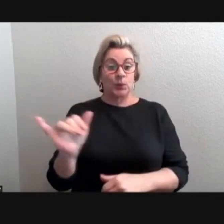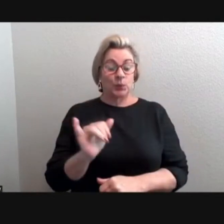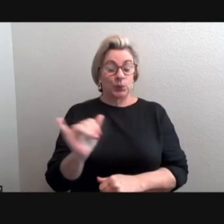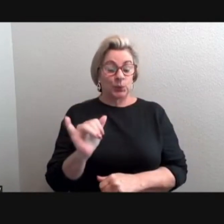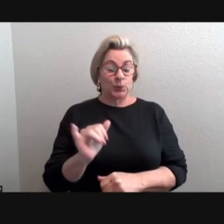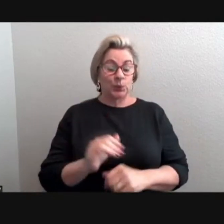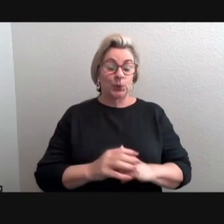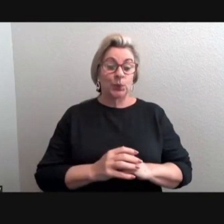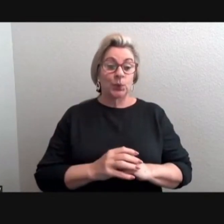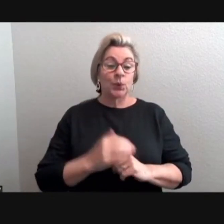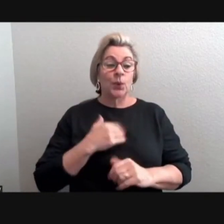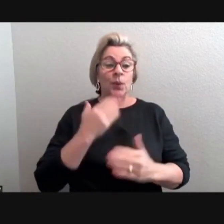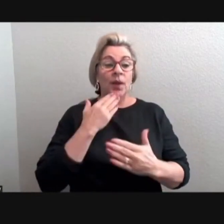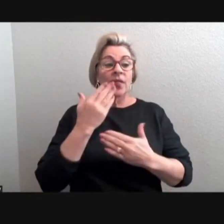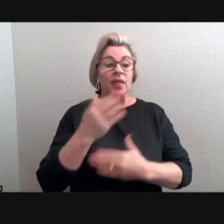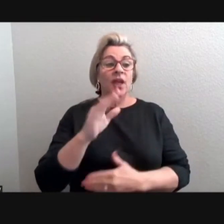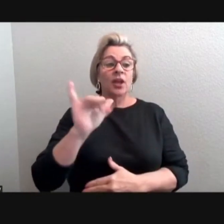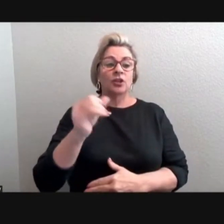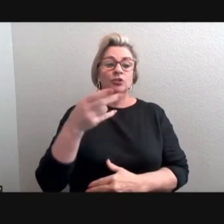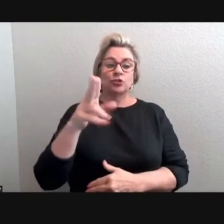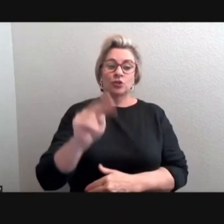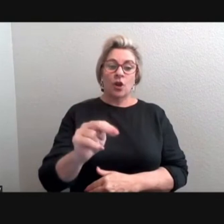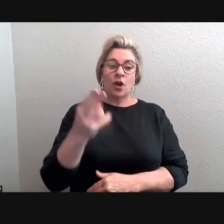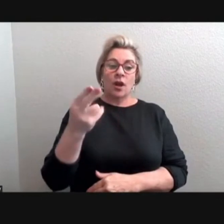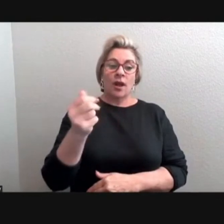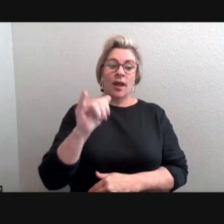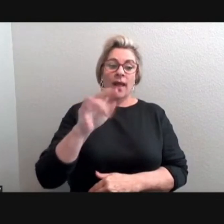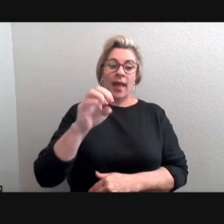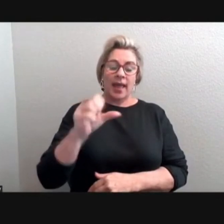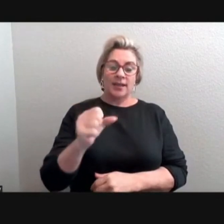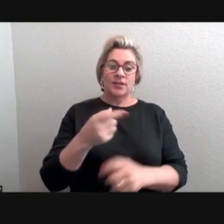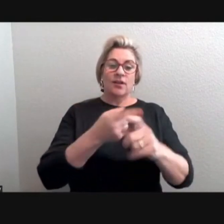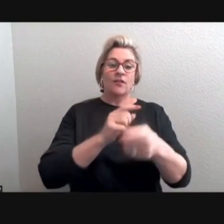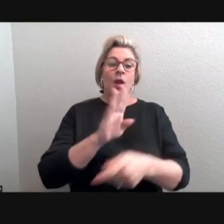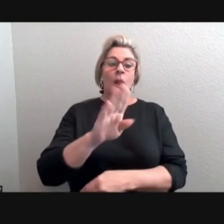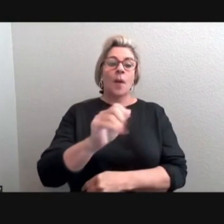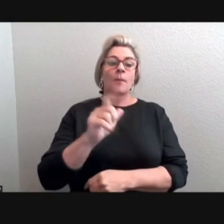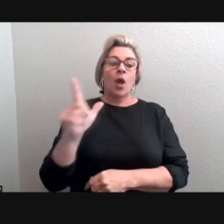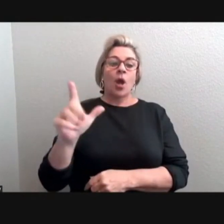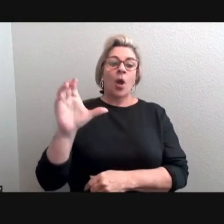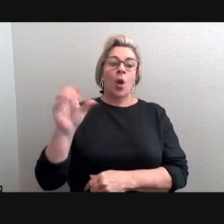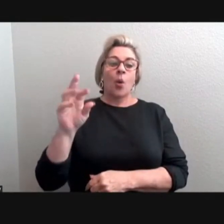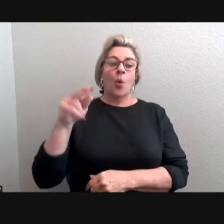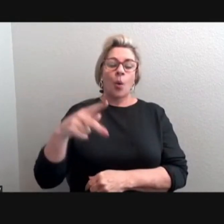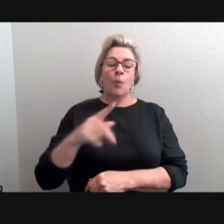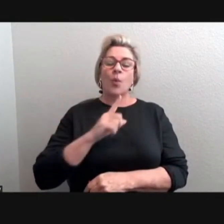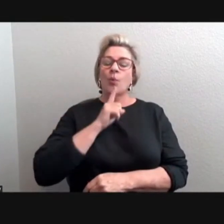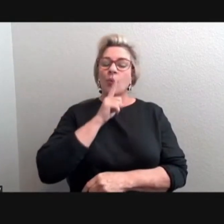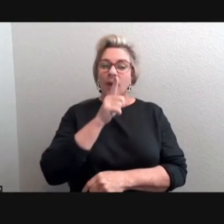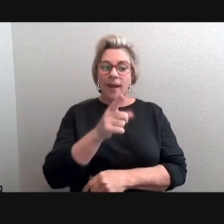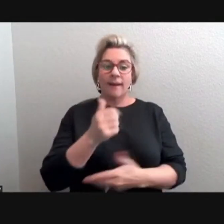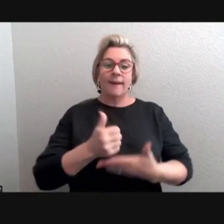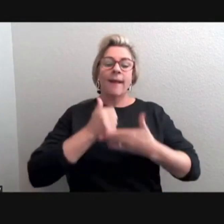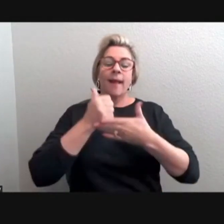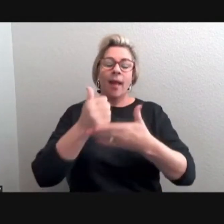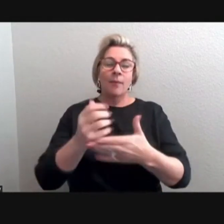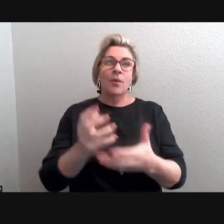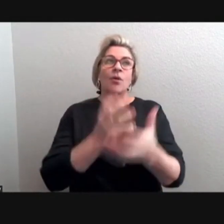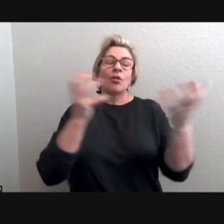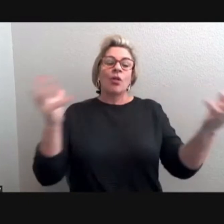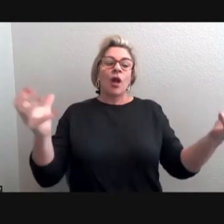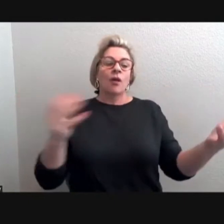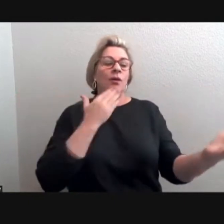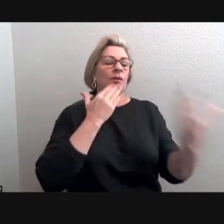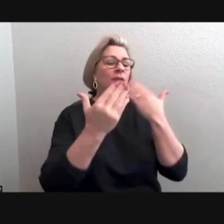the fires. I want to thank John Hayes from Ball Corporation for really stepping up, and we owe Ball a debt of gratitude